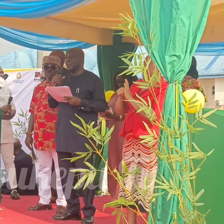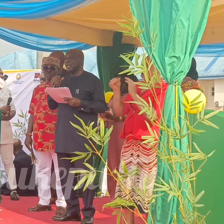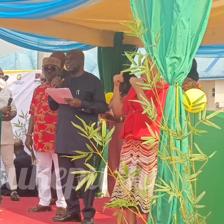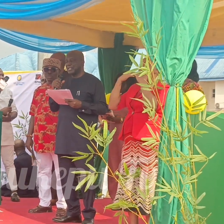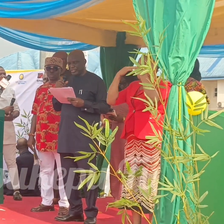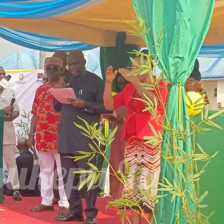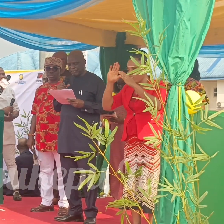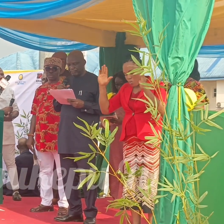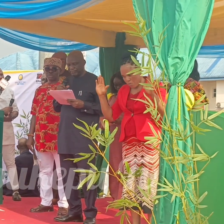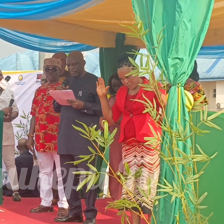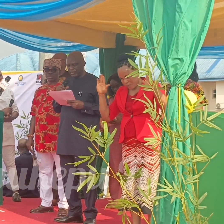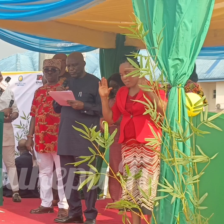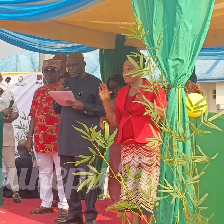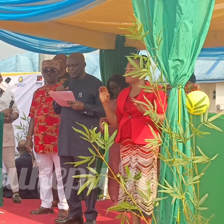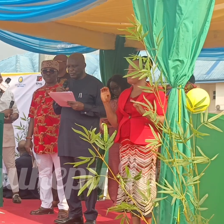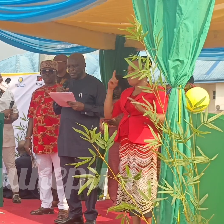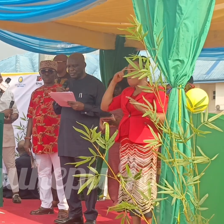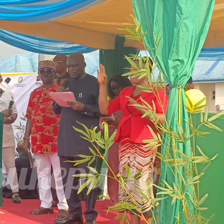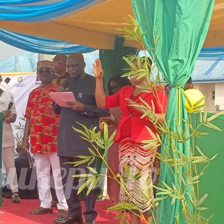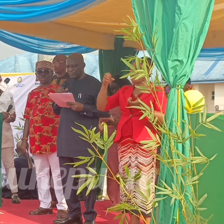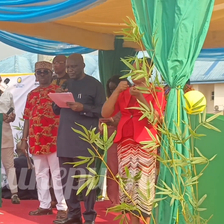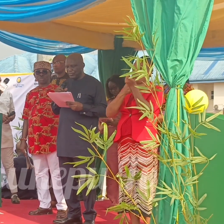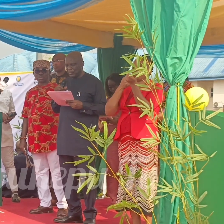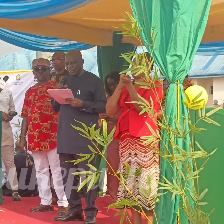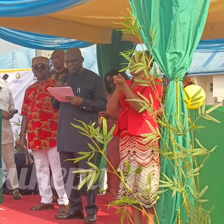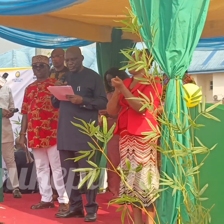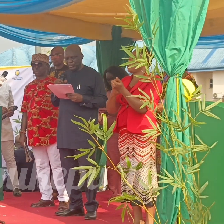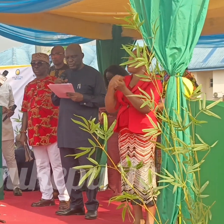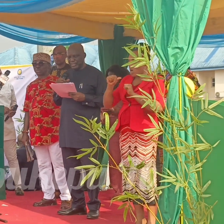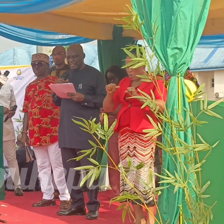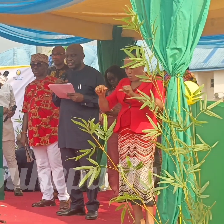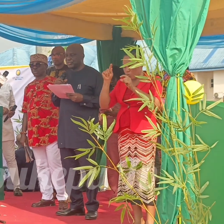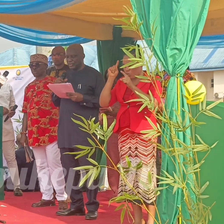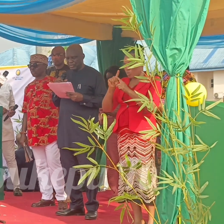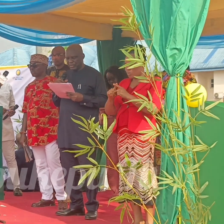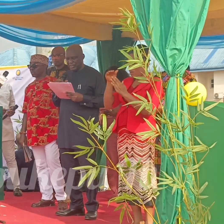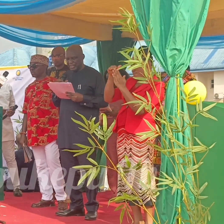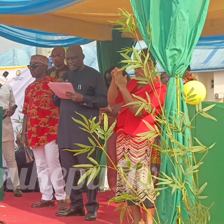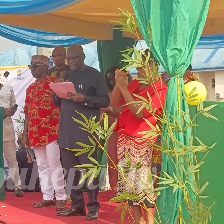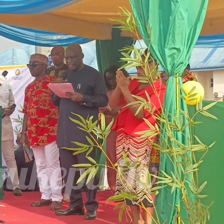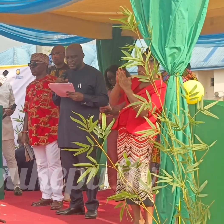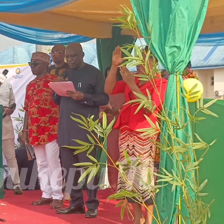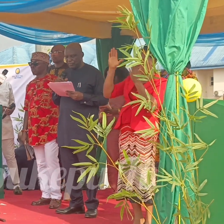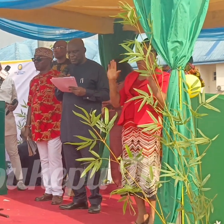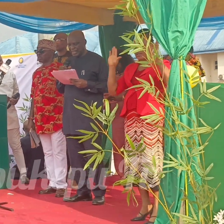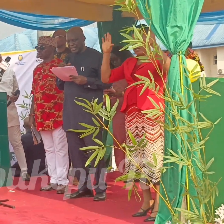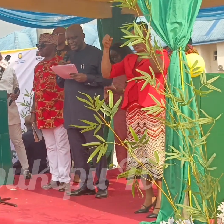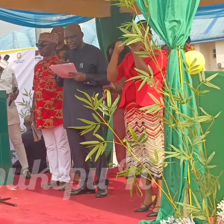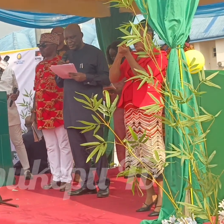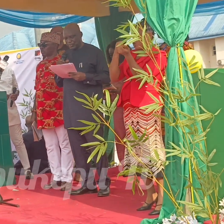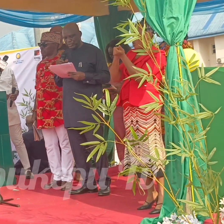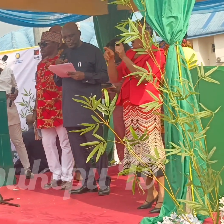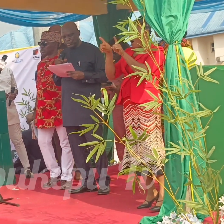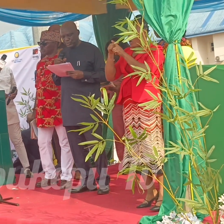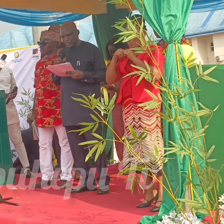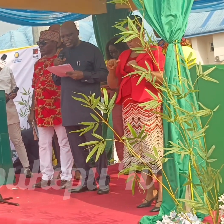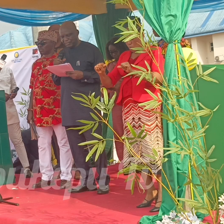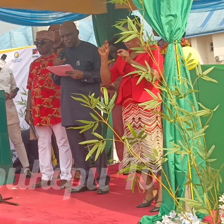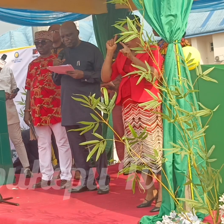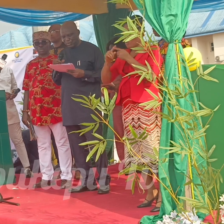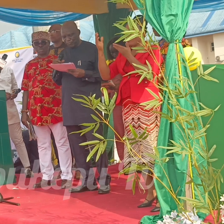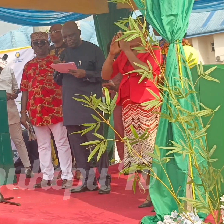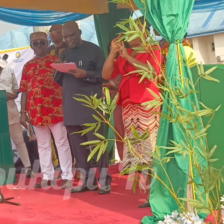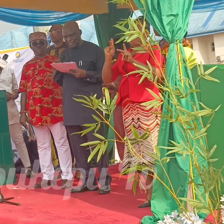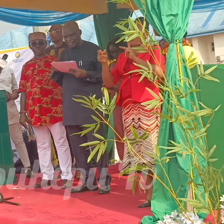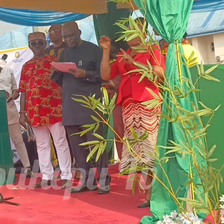thank Your Excellency for your support. We'll continue to enlist Your Excellency's support as we continue to serve the